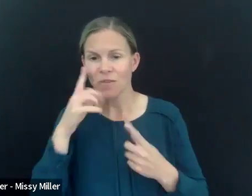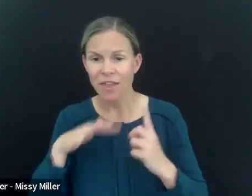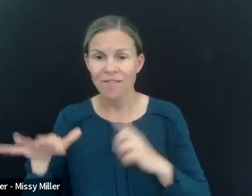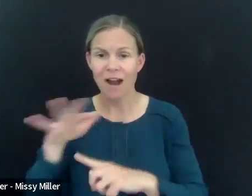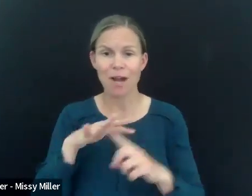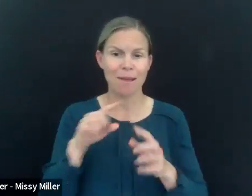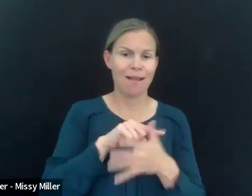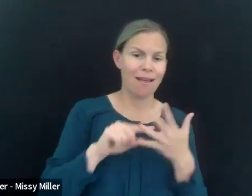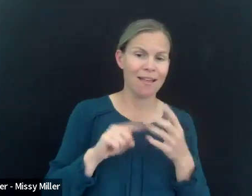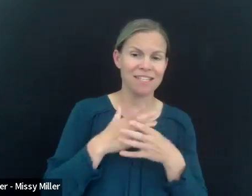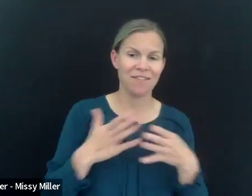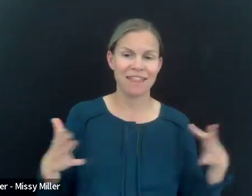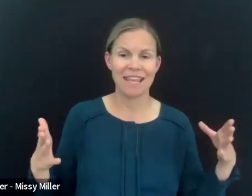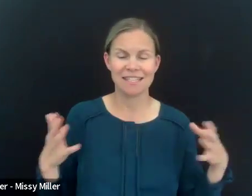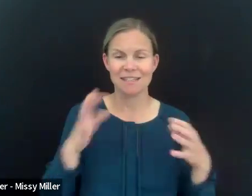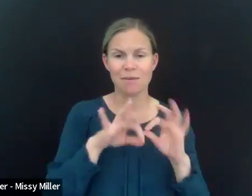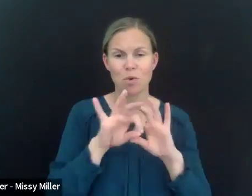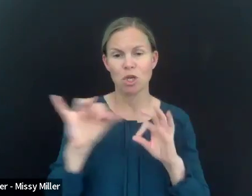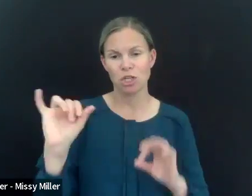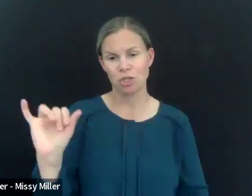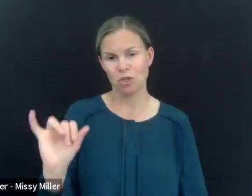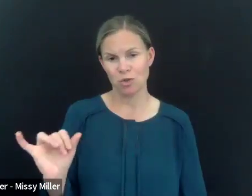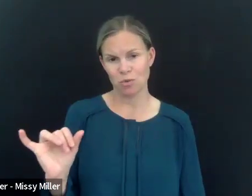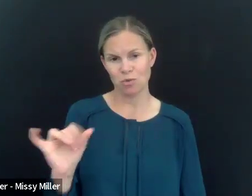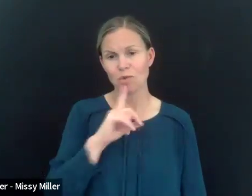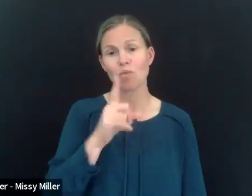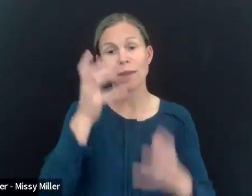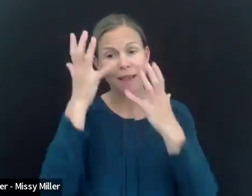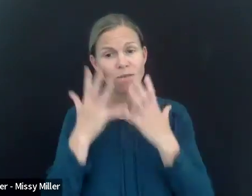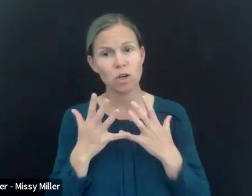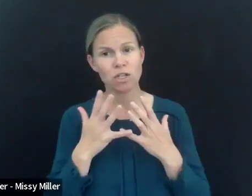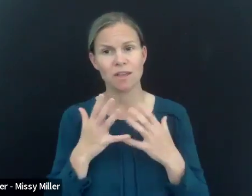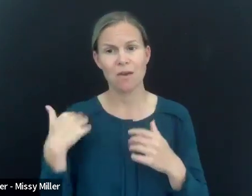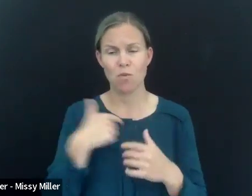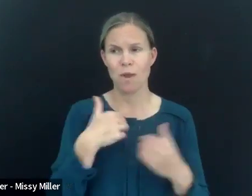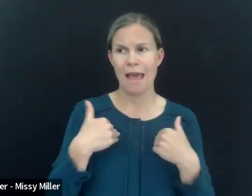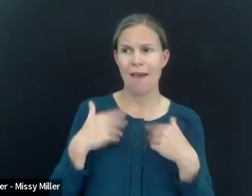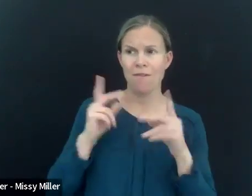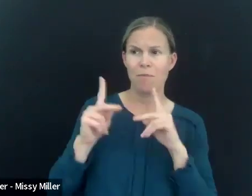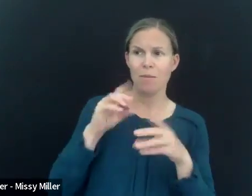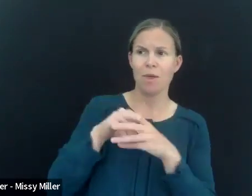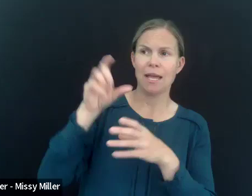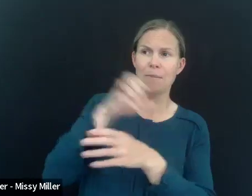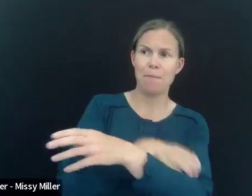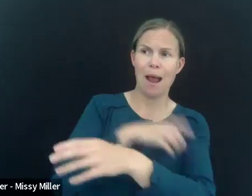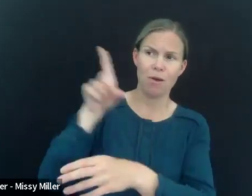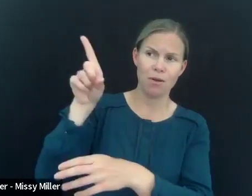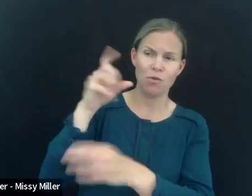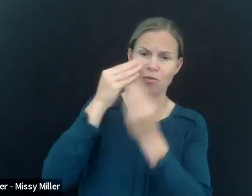yada, yada. But, you know, so unfortunately, we got people in power who don't care for those things.